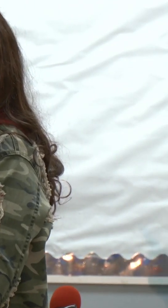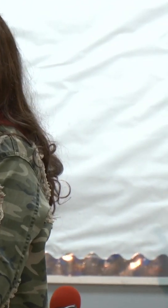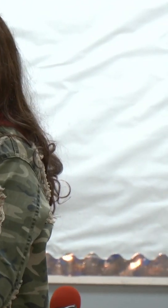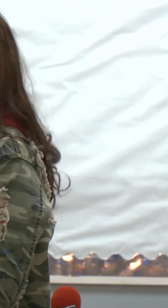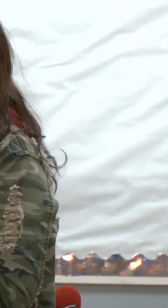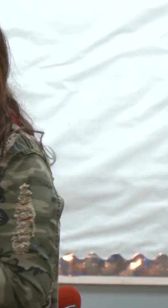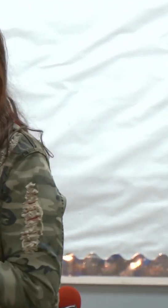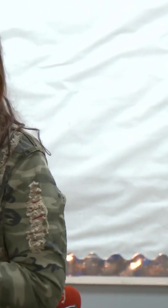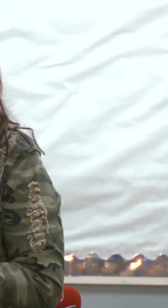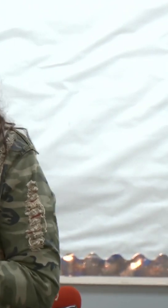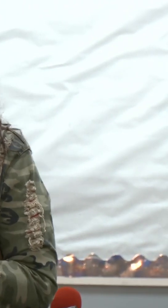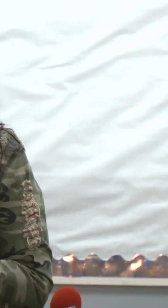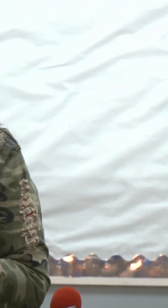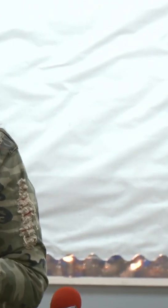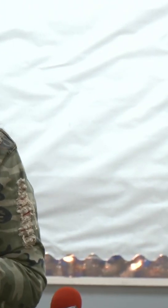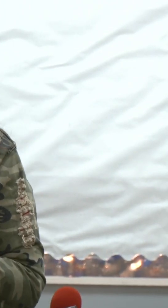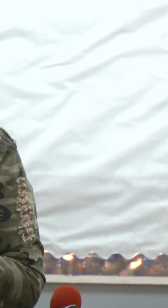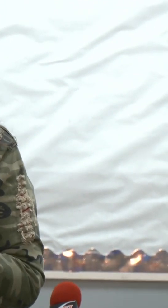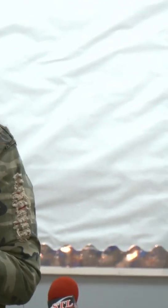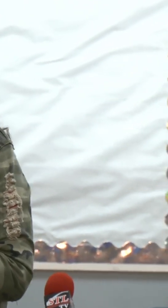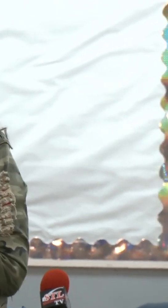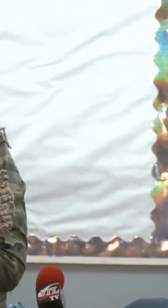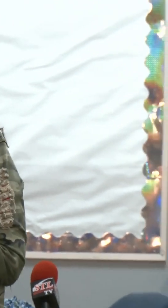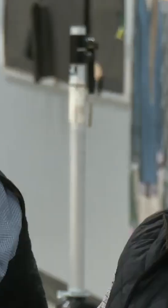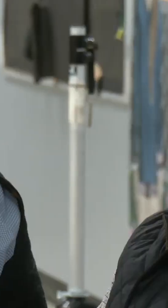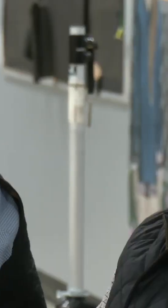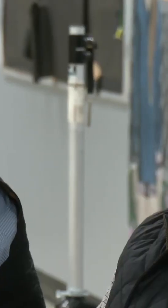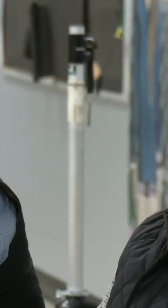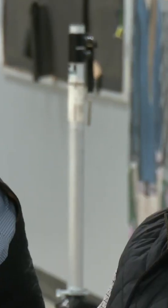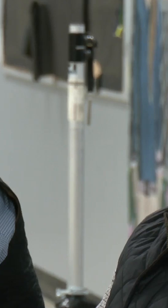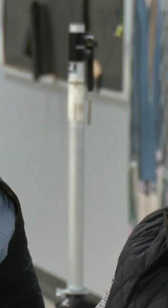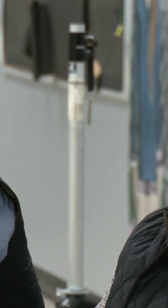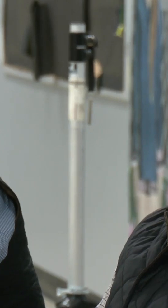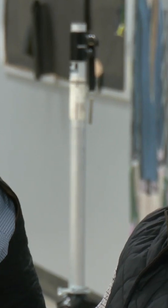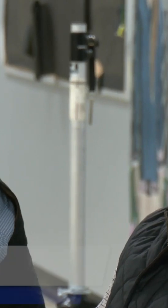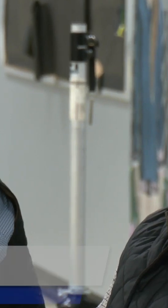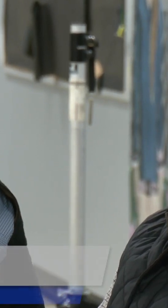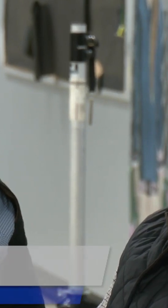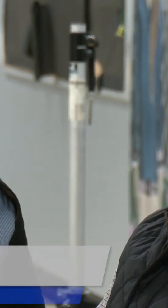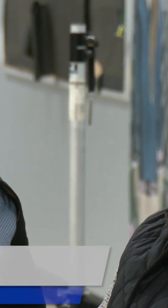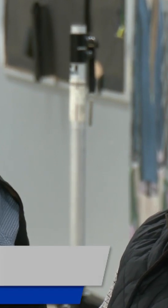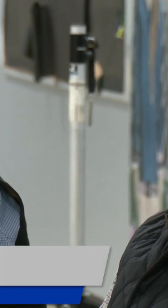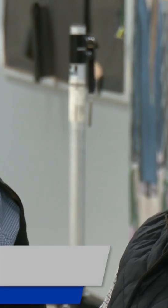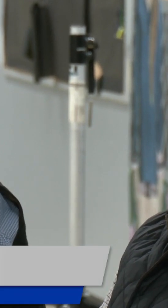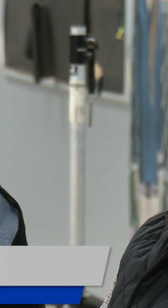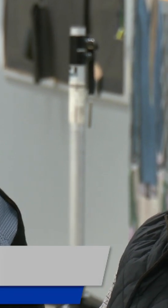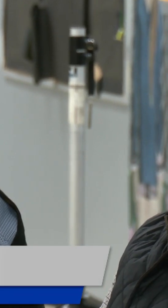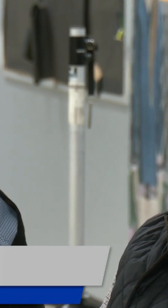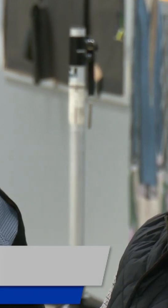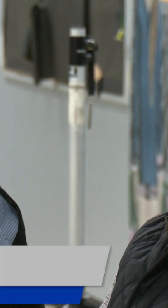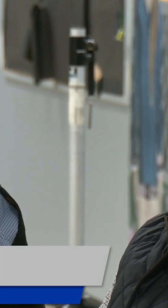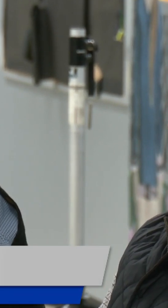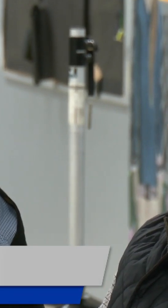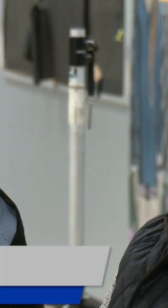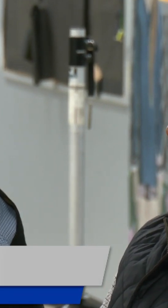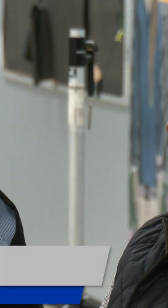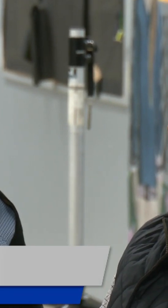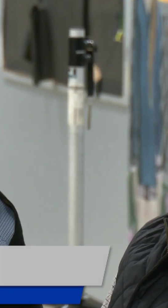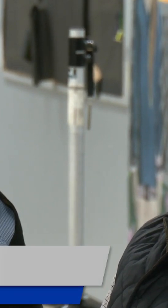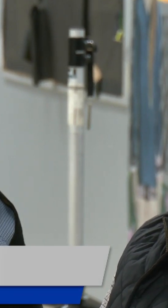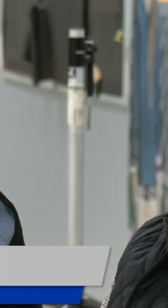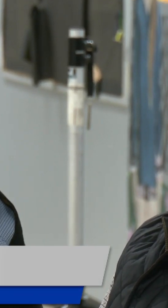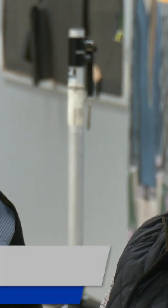Thank you, Mayor. Just to piggyback off of Grand, many of you that travel Grand may have noticed that we have new medians that